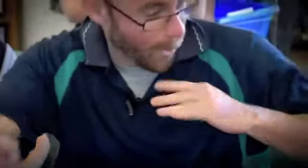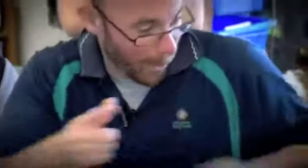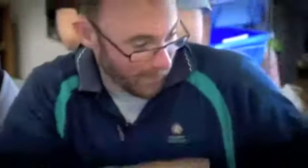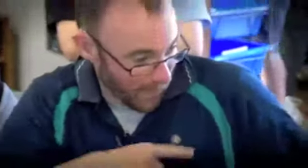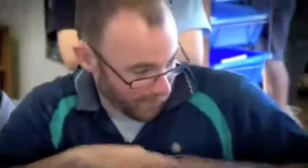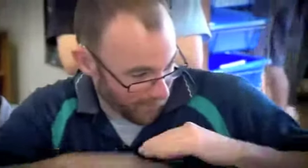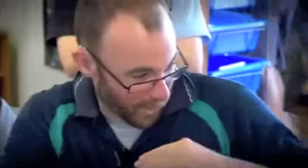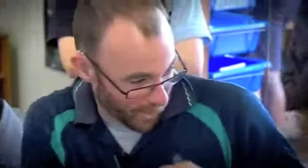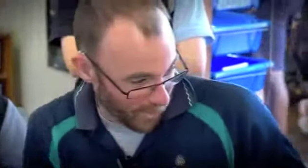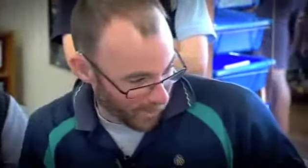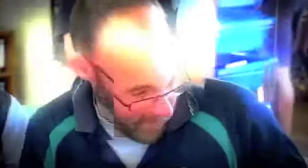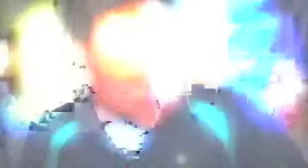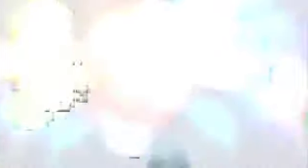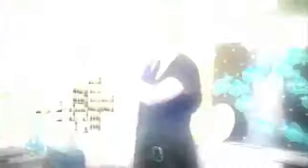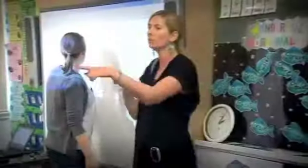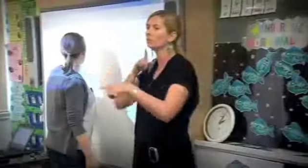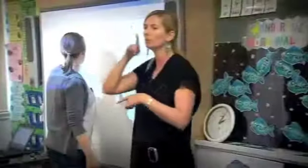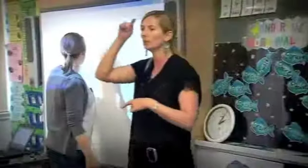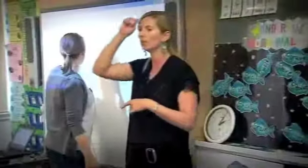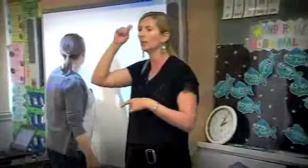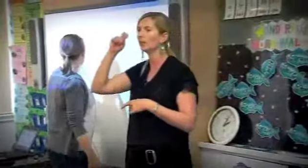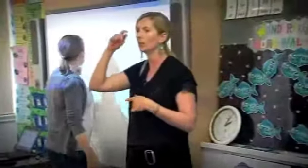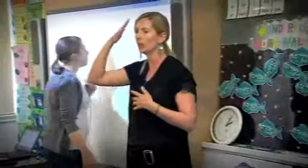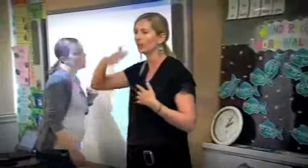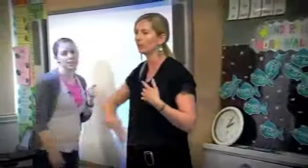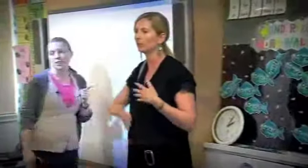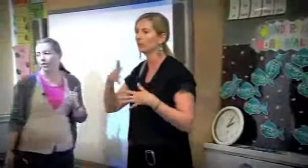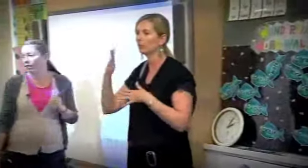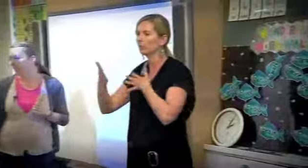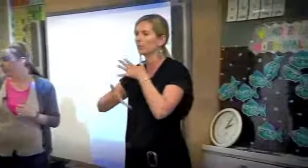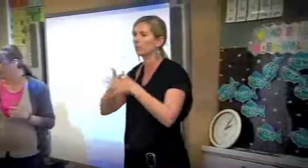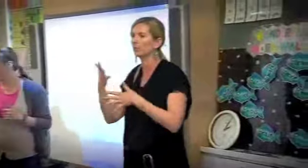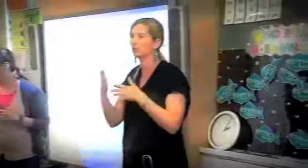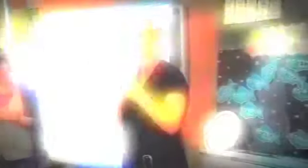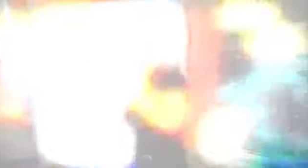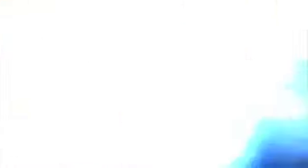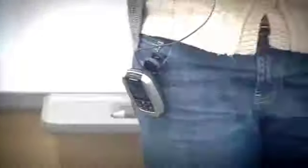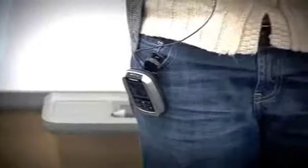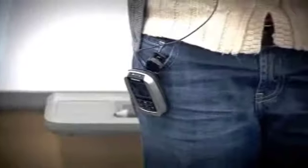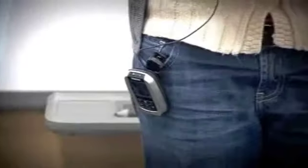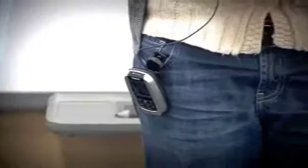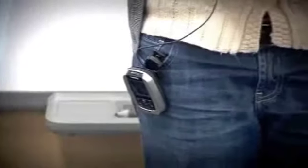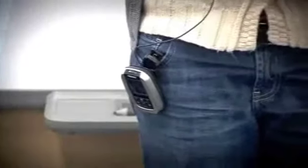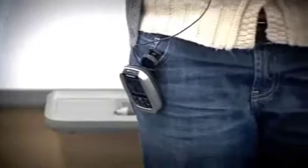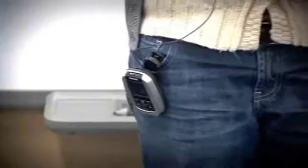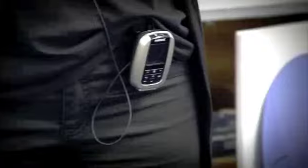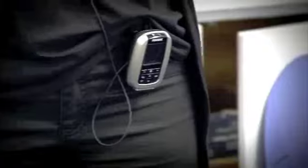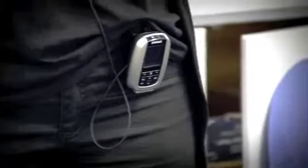and Auslan instruction. Julia, what's another location for an Auslan sign? Classrooms feature innovative